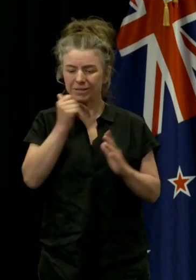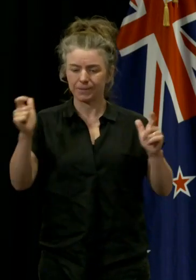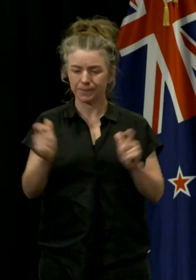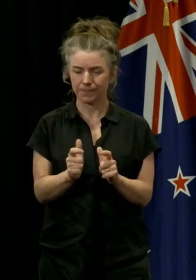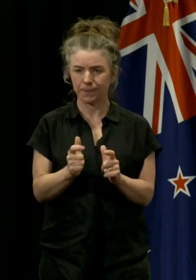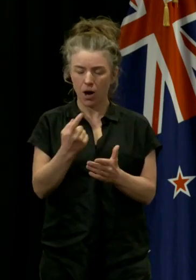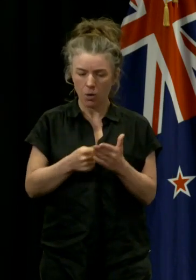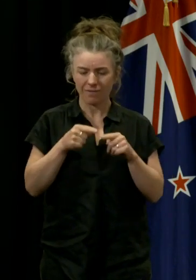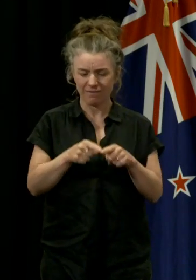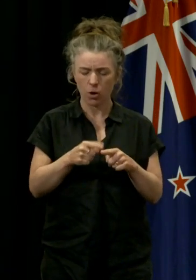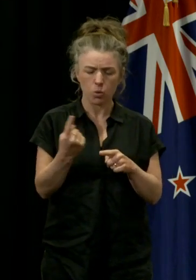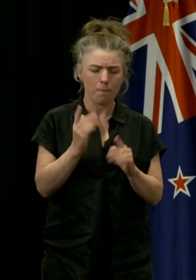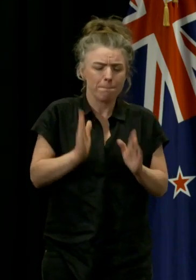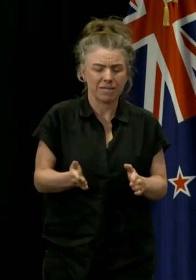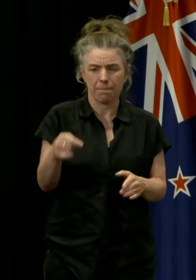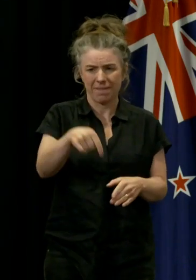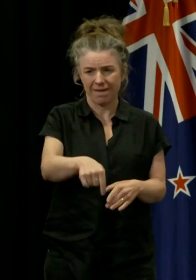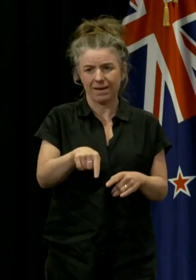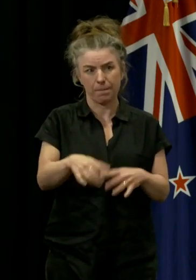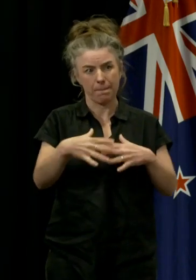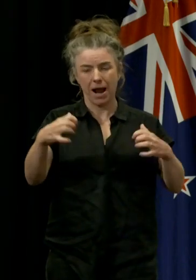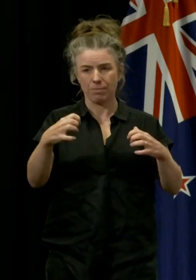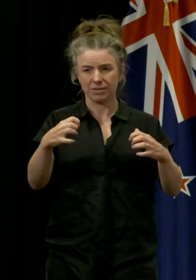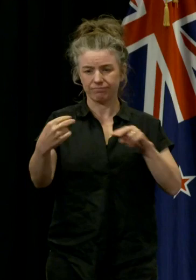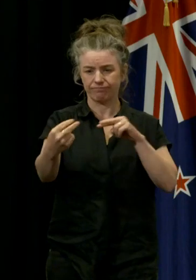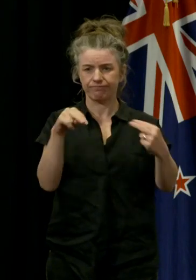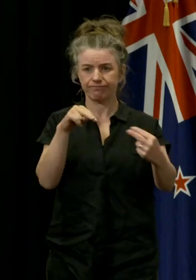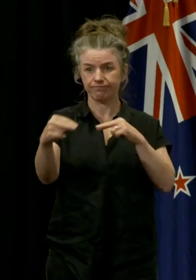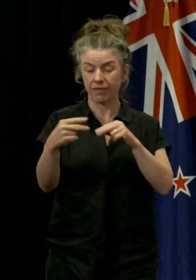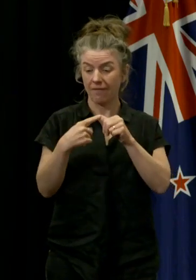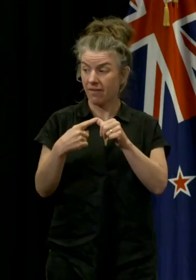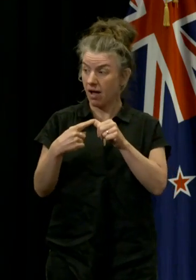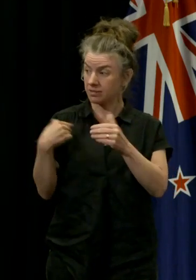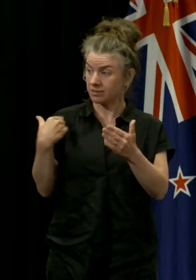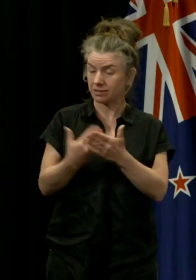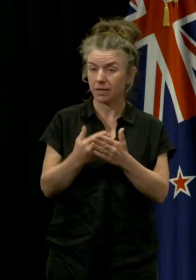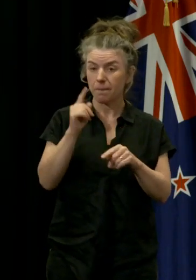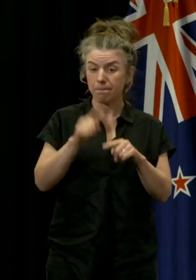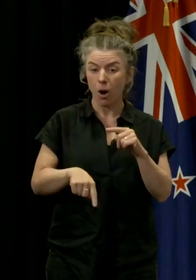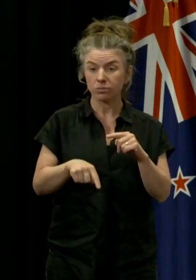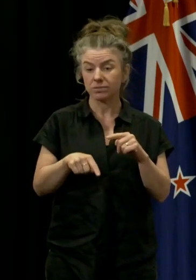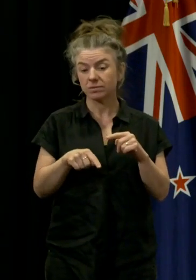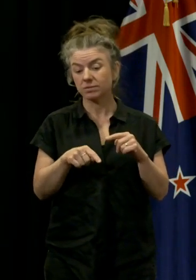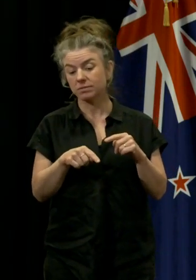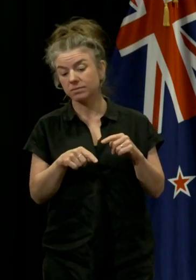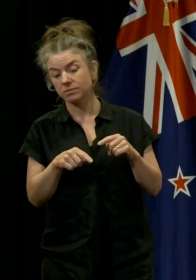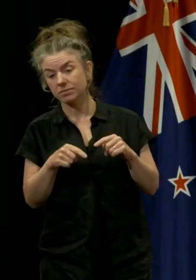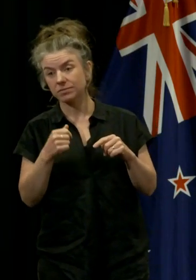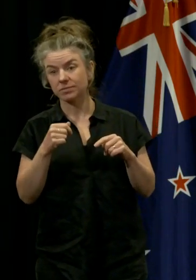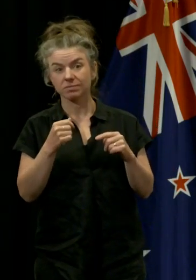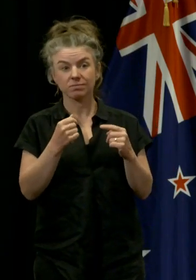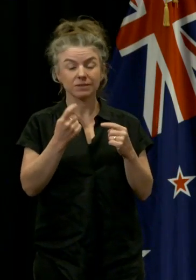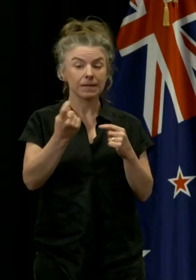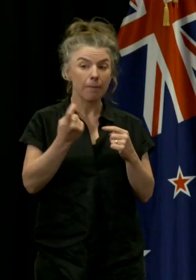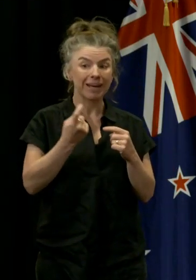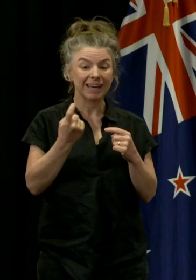those who absolutely have to be there. The advice that I've had so far is that most of the foreseeable things that we may encounter over